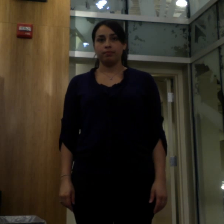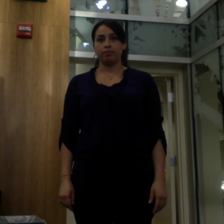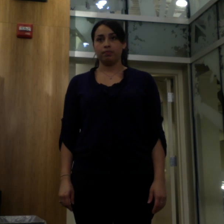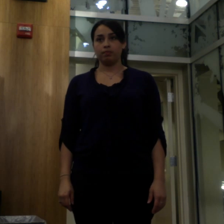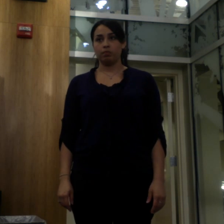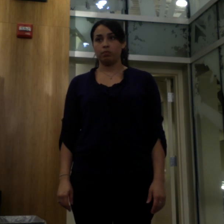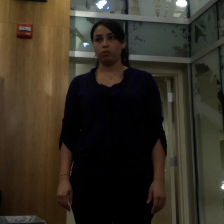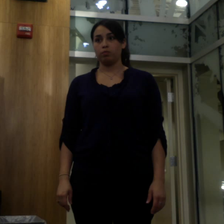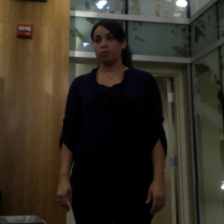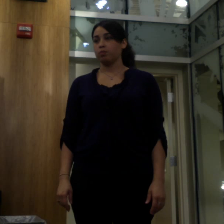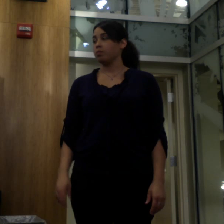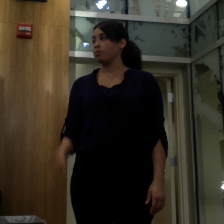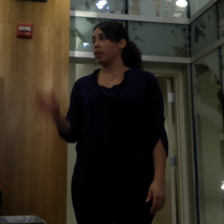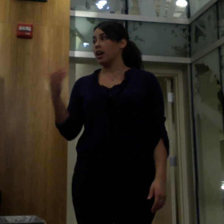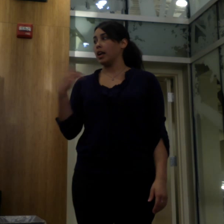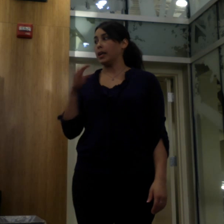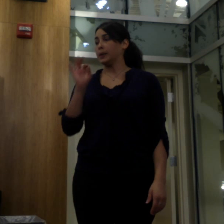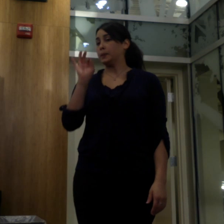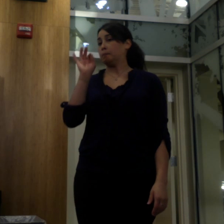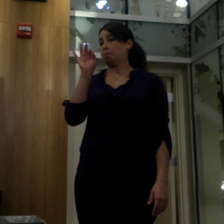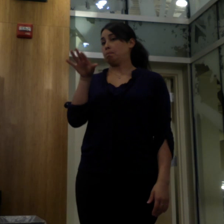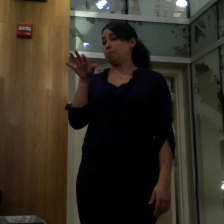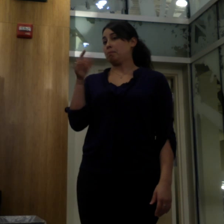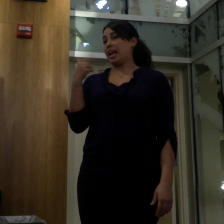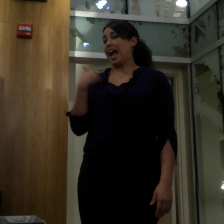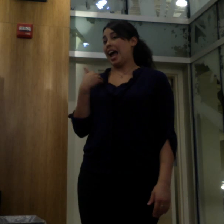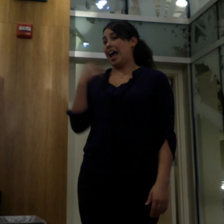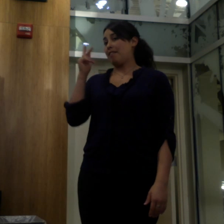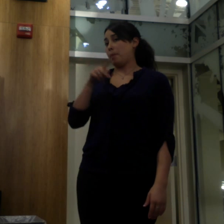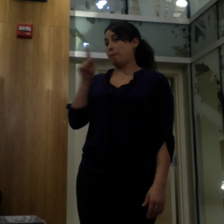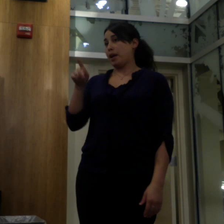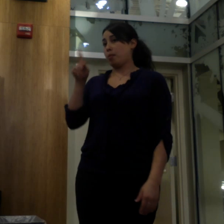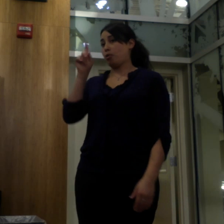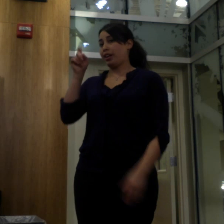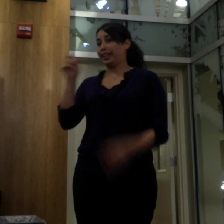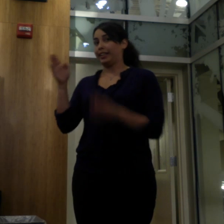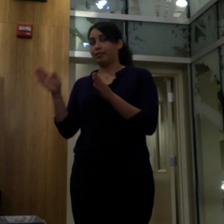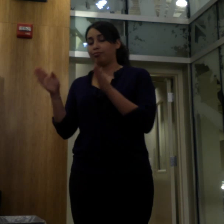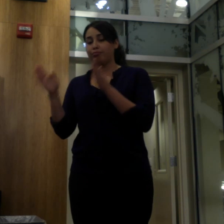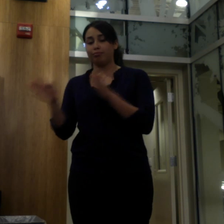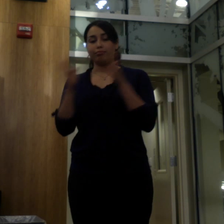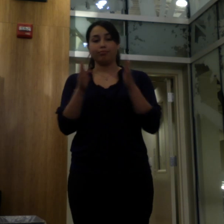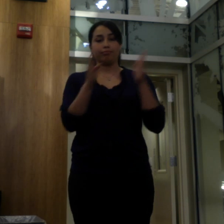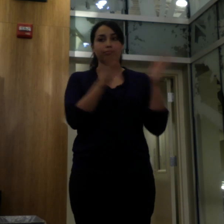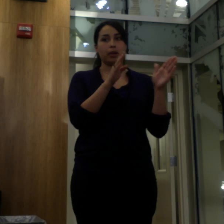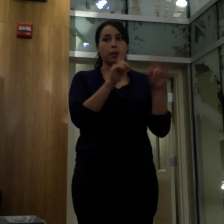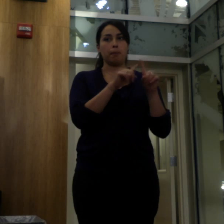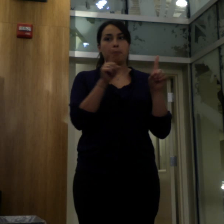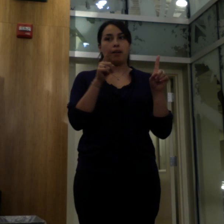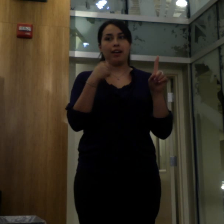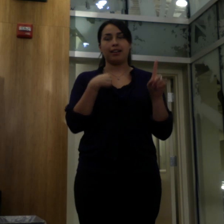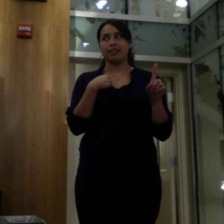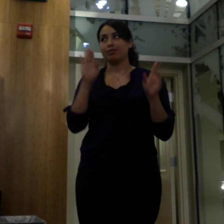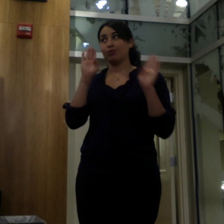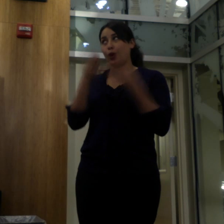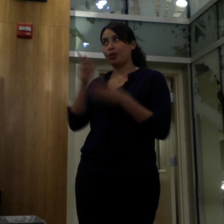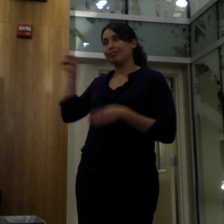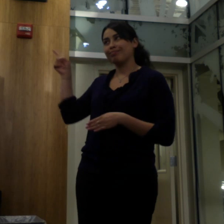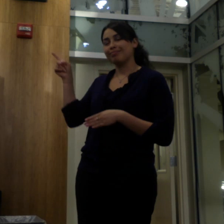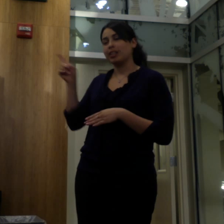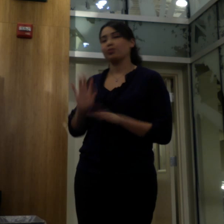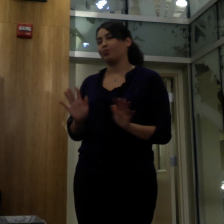And the other thing I'm just going to preface is that I have this PowerPoint that I have to move through, but I may not necessarily stick to it. Okay.